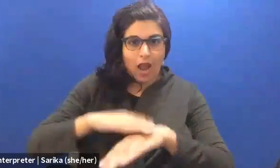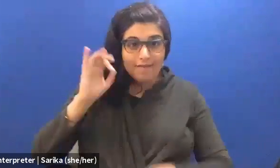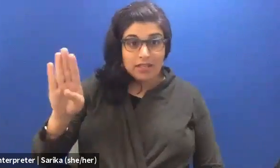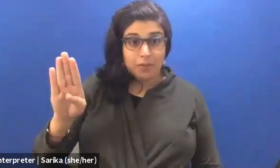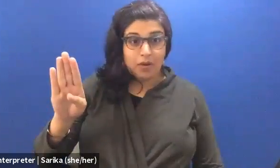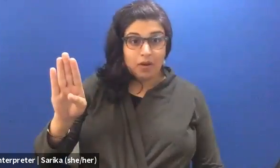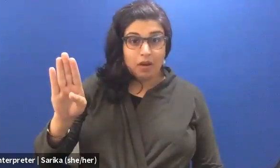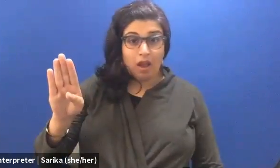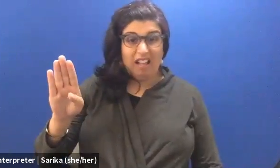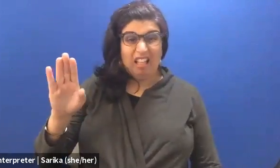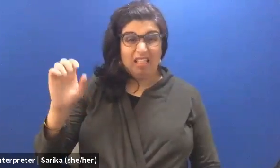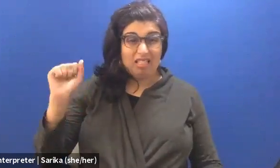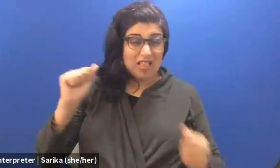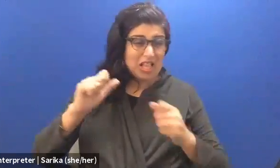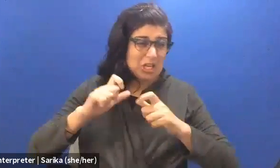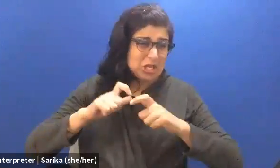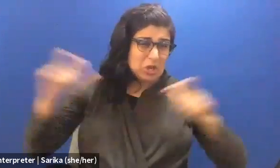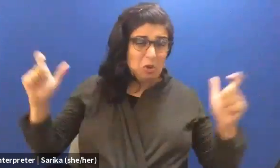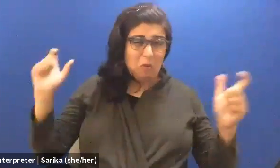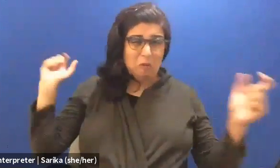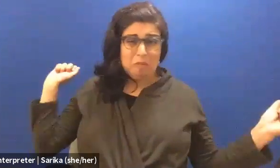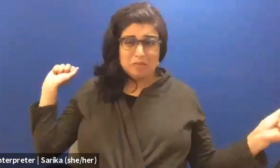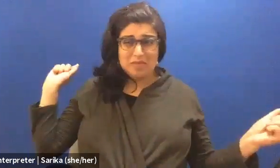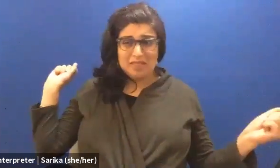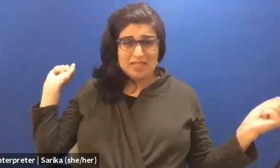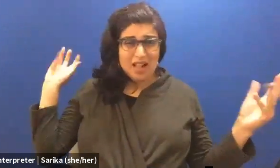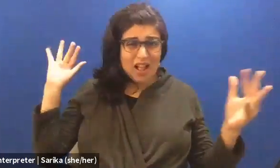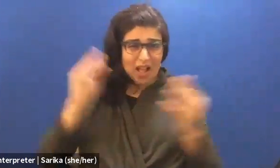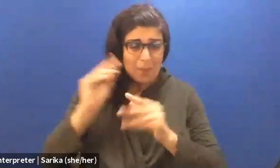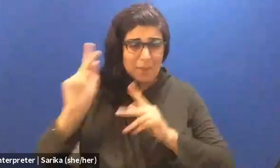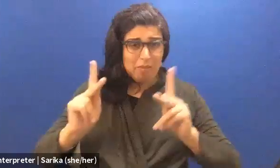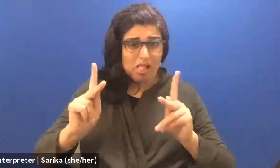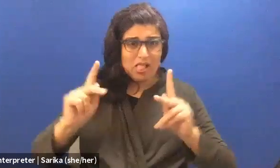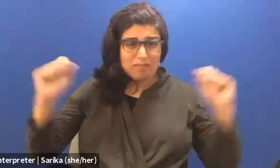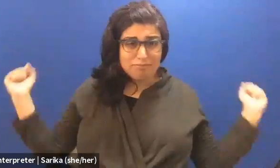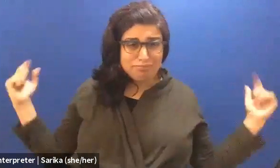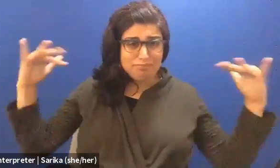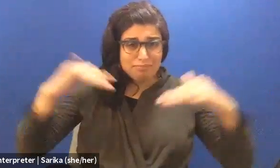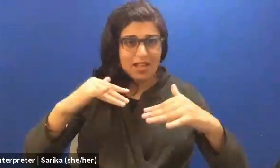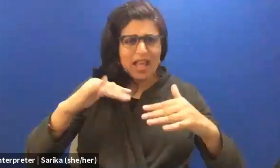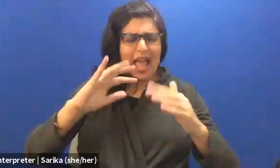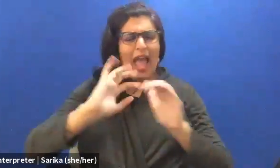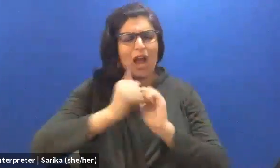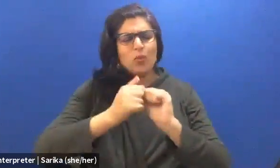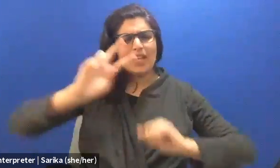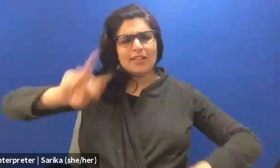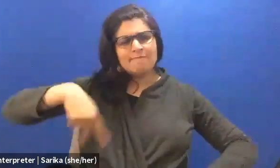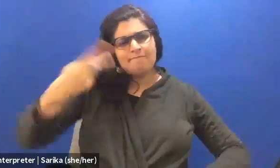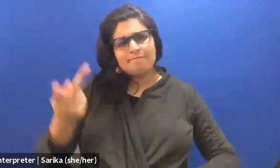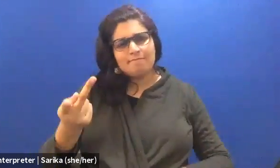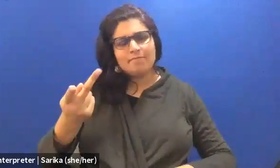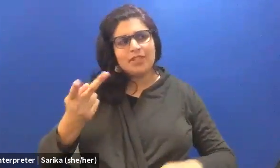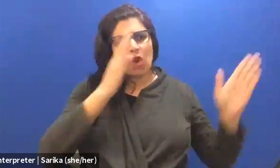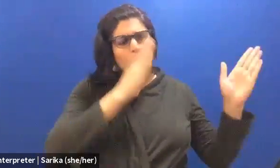in numbers like that, the organizing that it takes to do that, how can we flip the script to get folks to organize on behalf